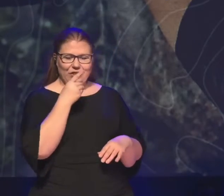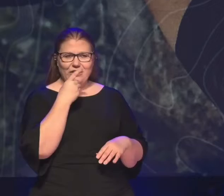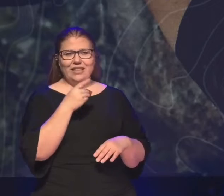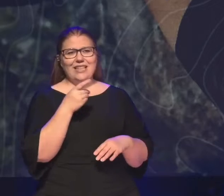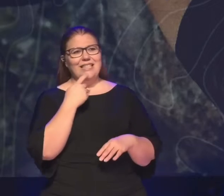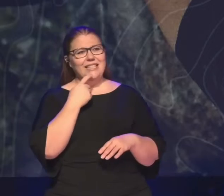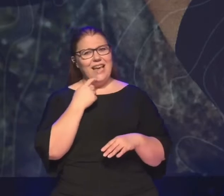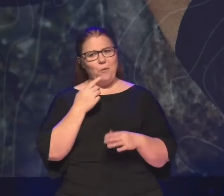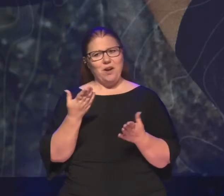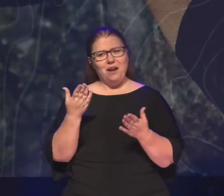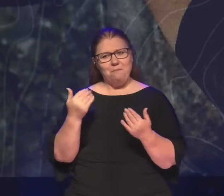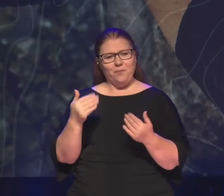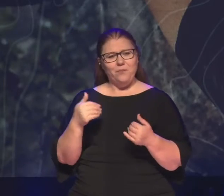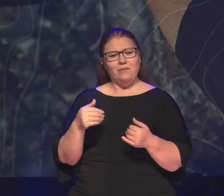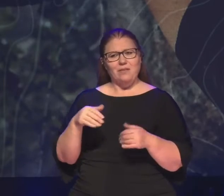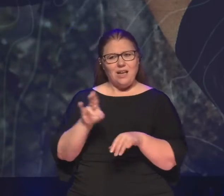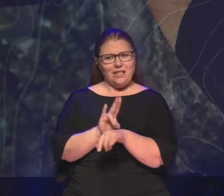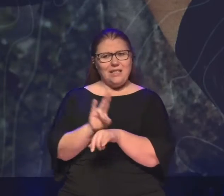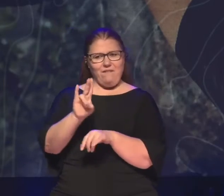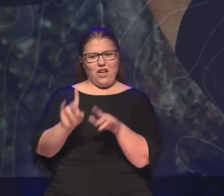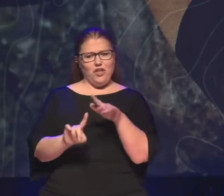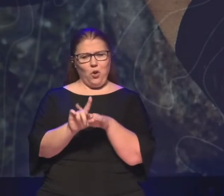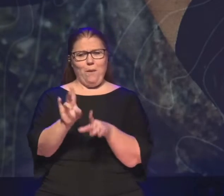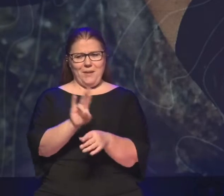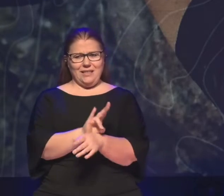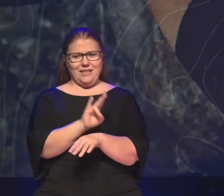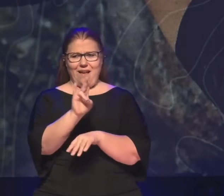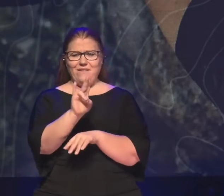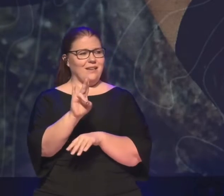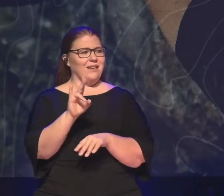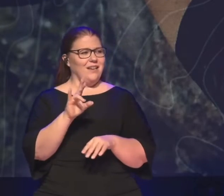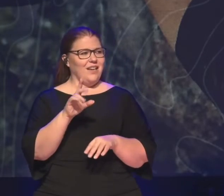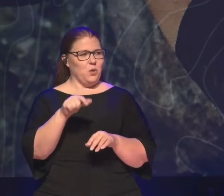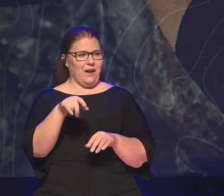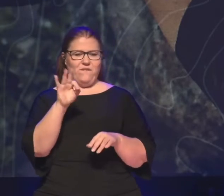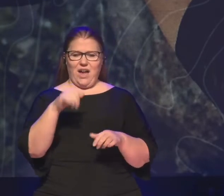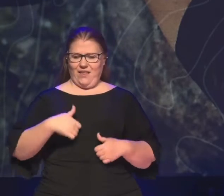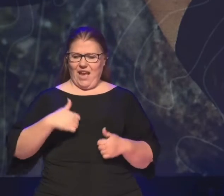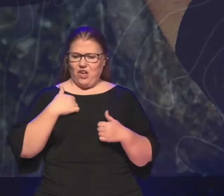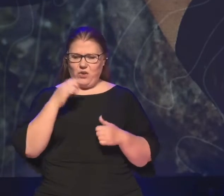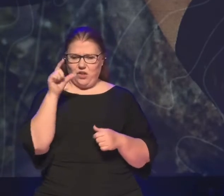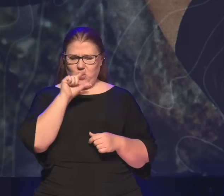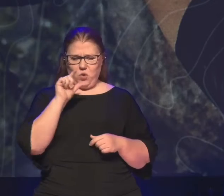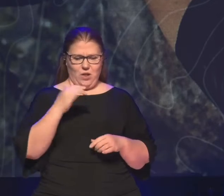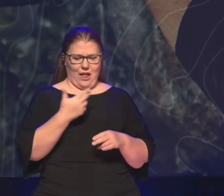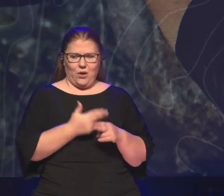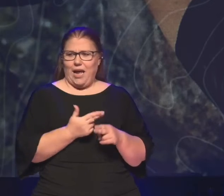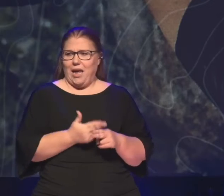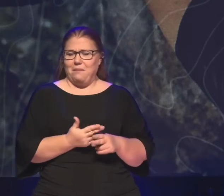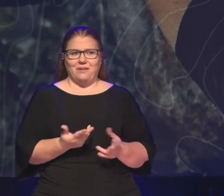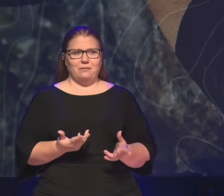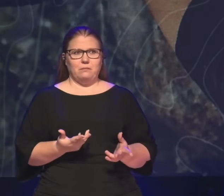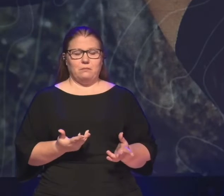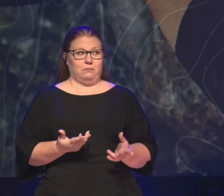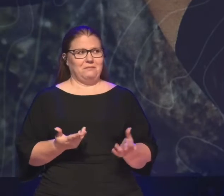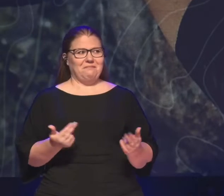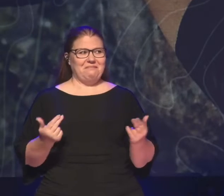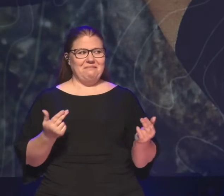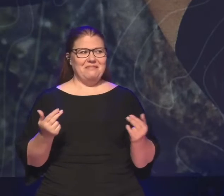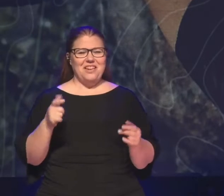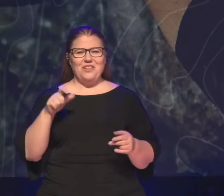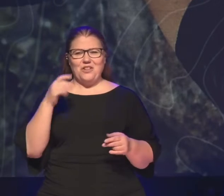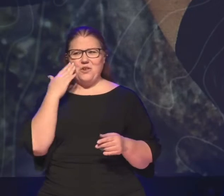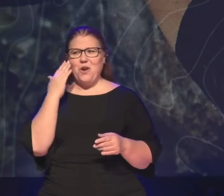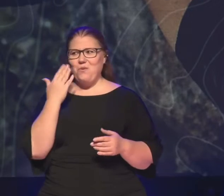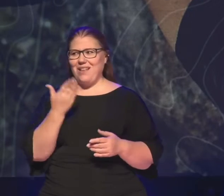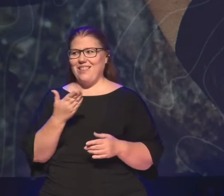say, well, why don't you come by the house at 7? And they say, you can find the address, just Google our name. You should know, like